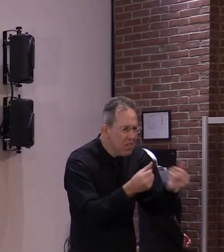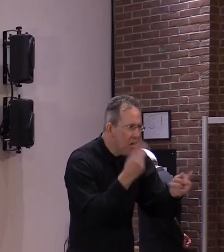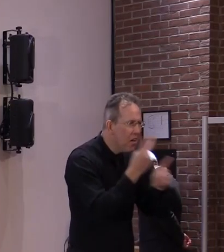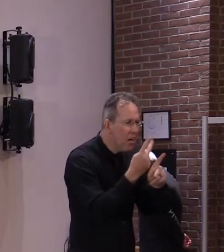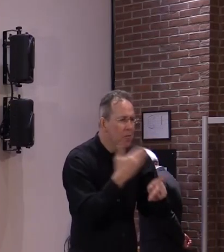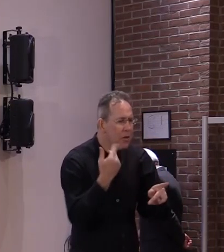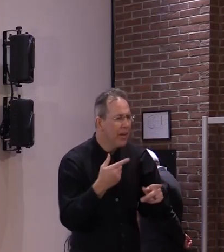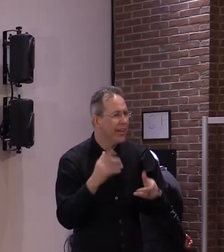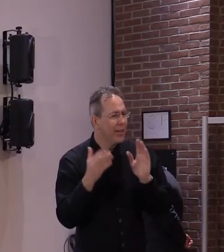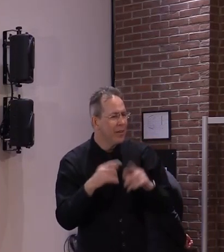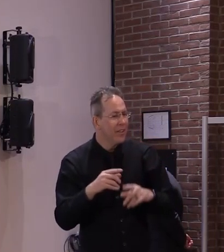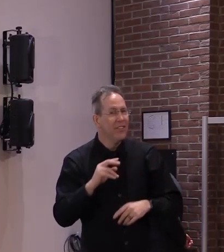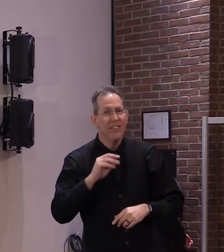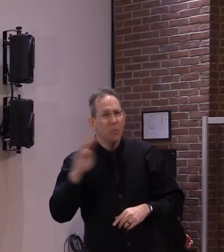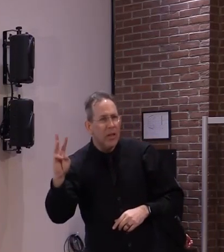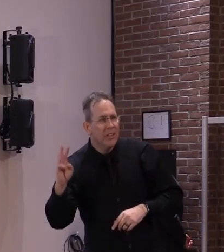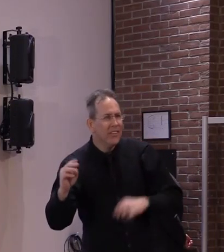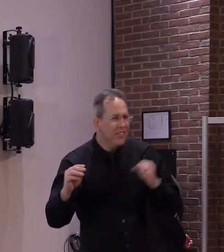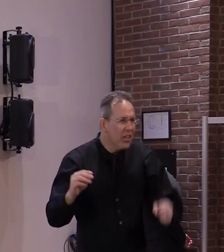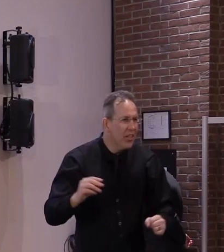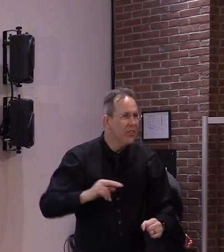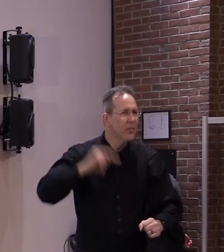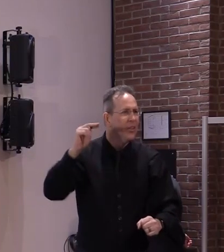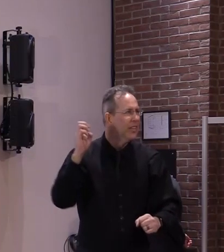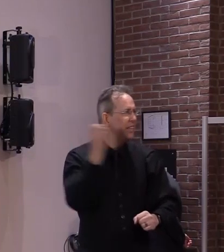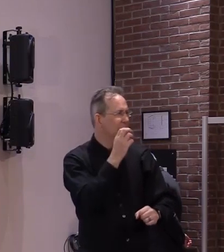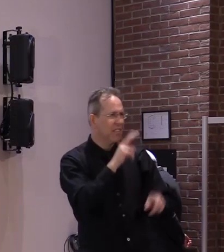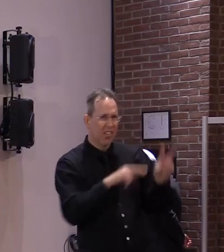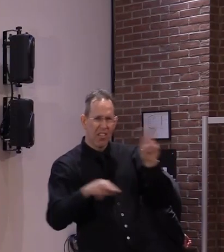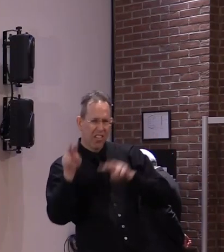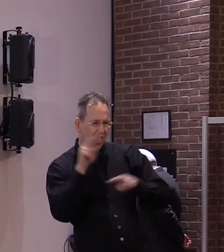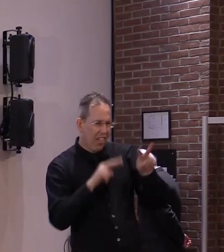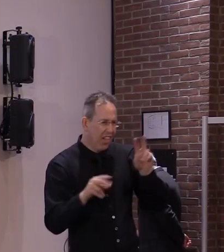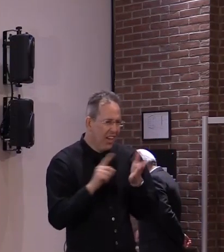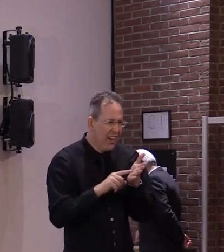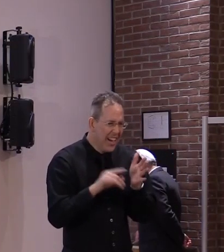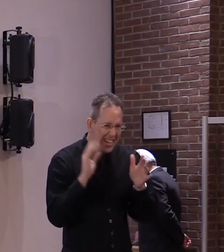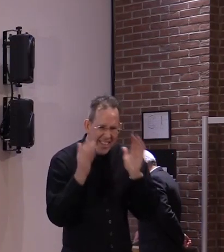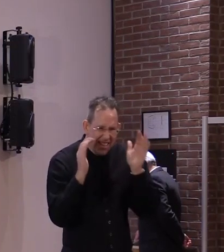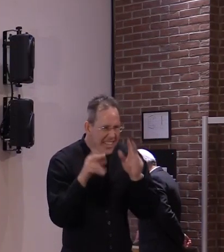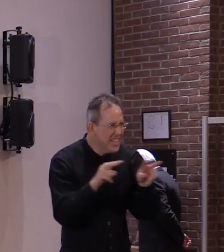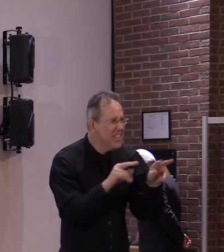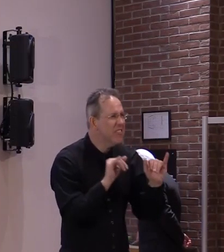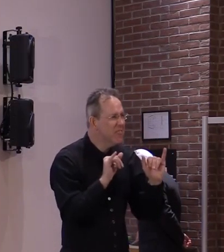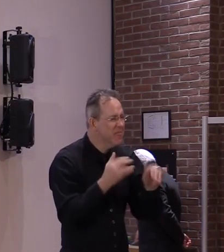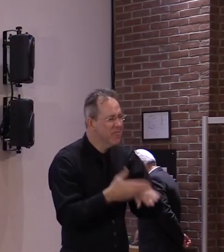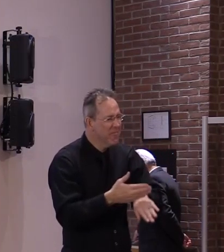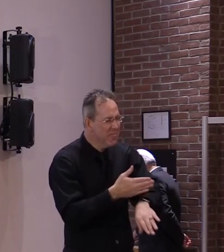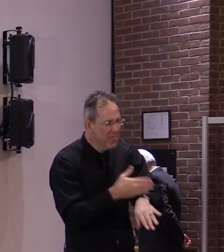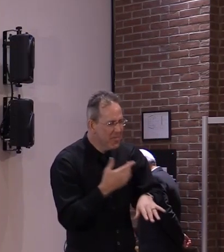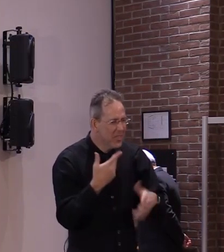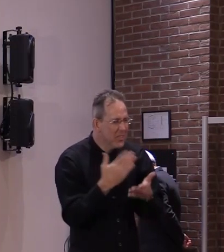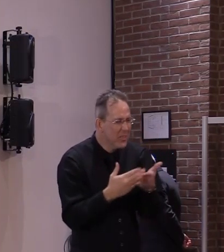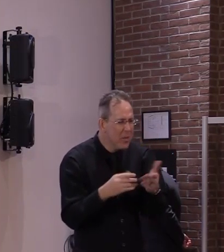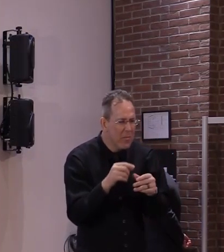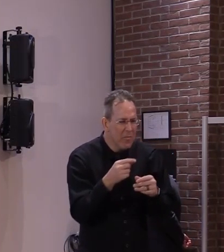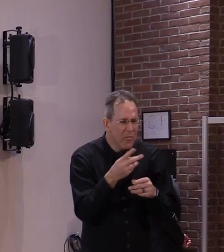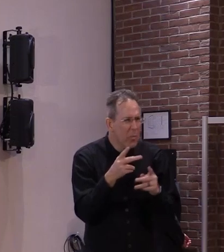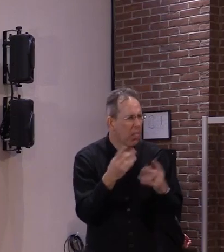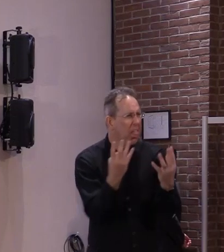we made sure that only a certain number of people came in to the press briefings, but it typically were the ones that were in